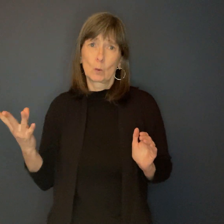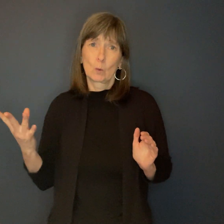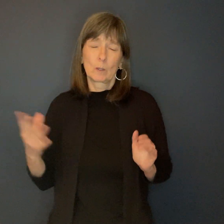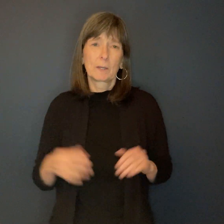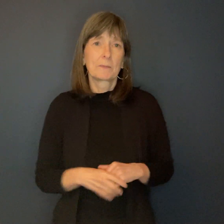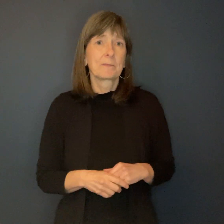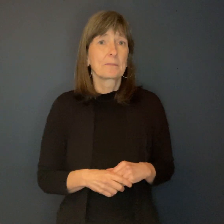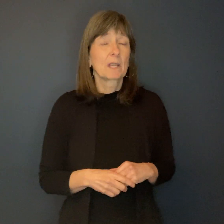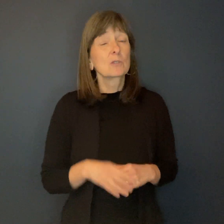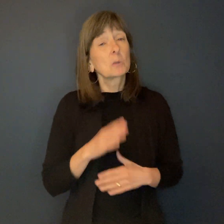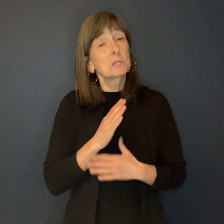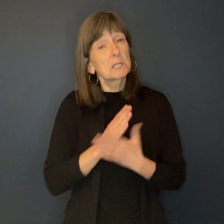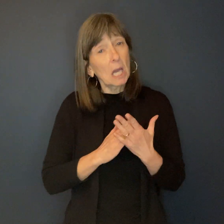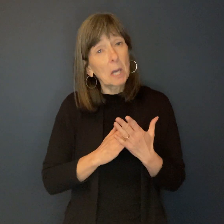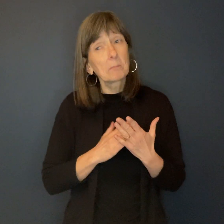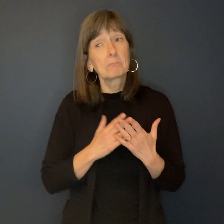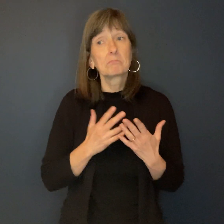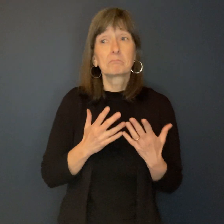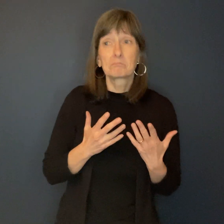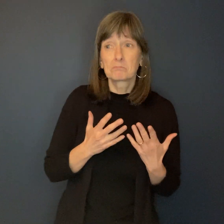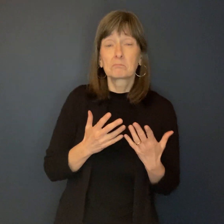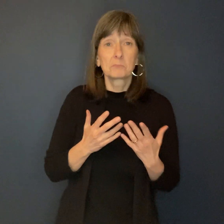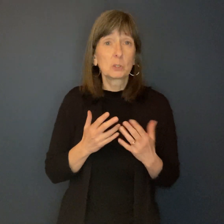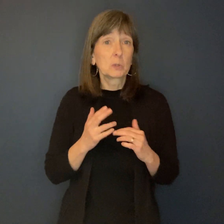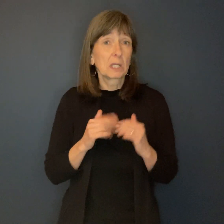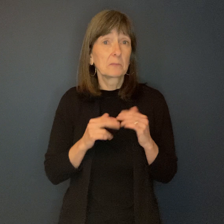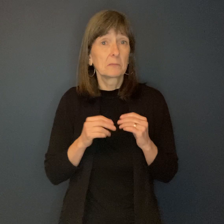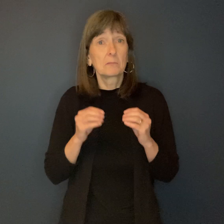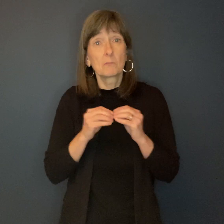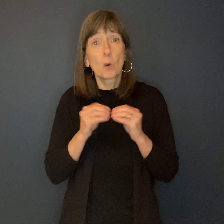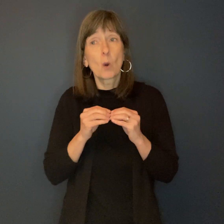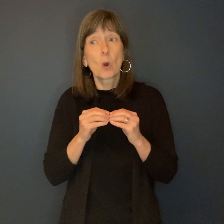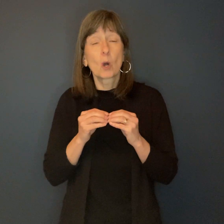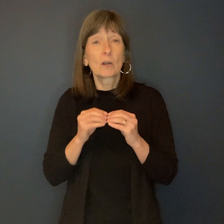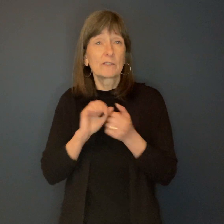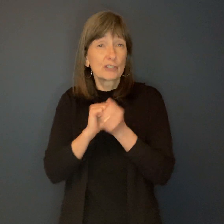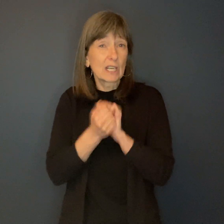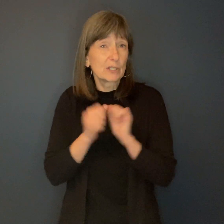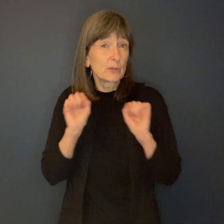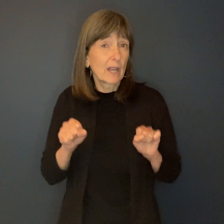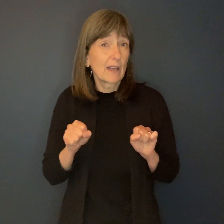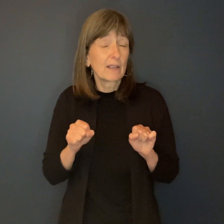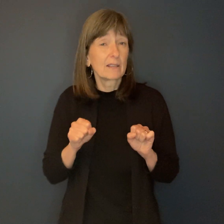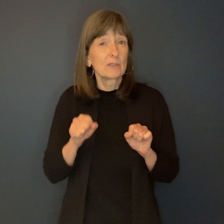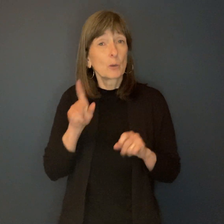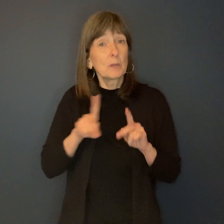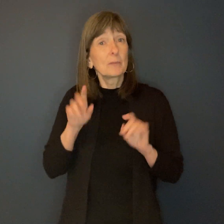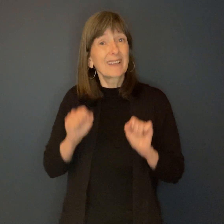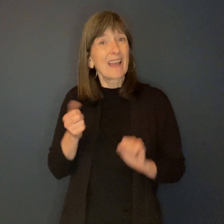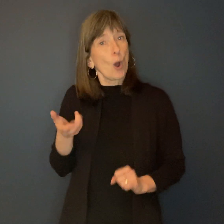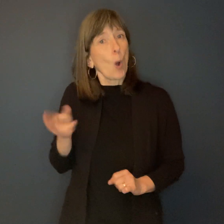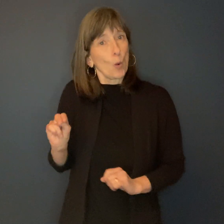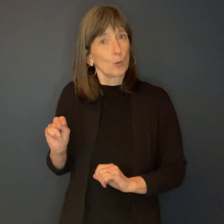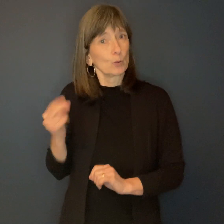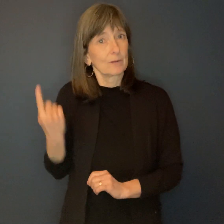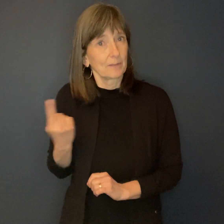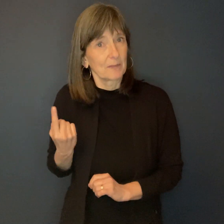upon for people to develop assets and for families to be more broadly supportive.